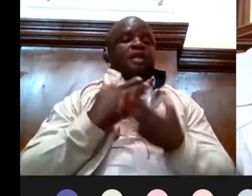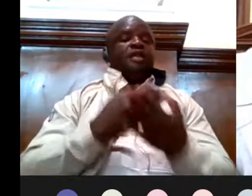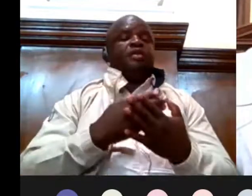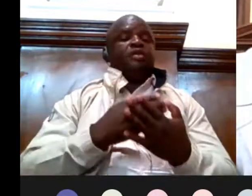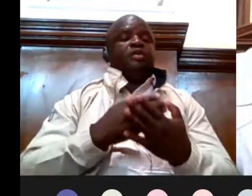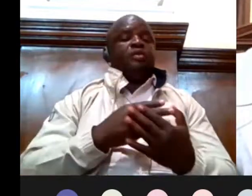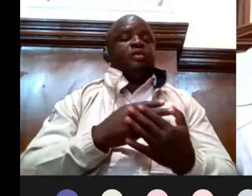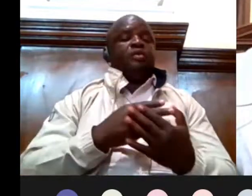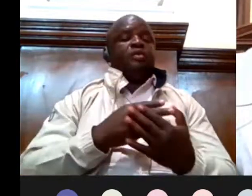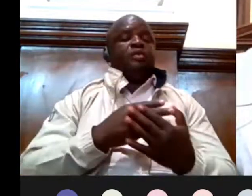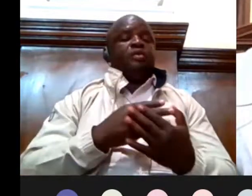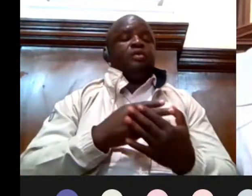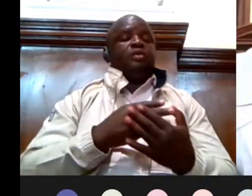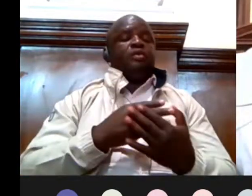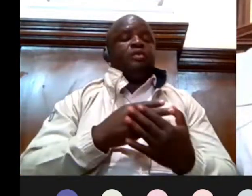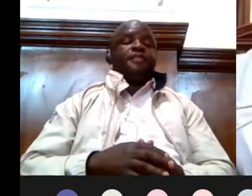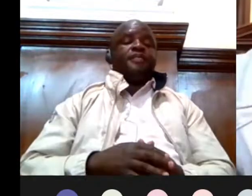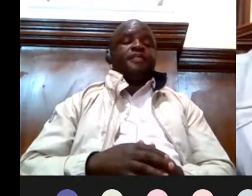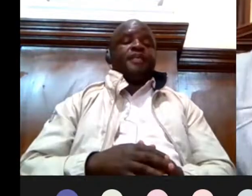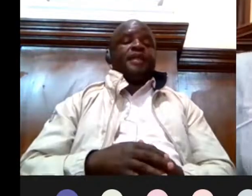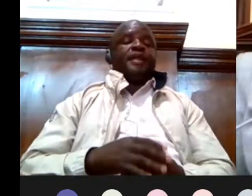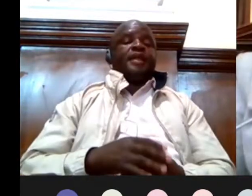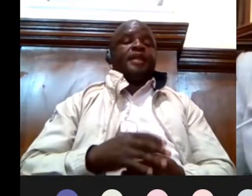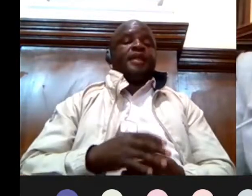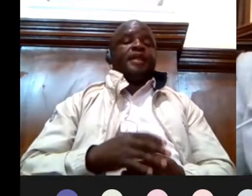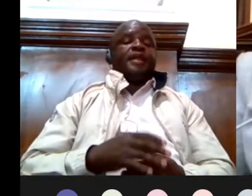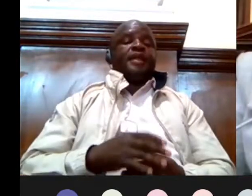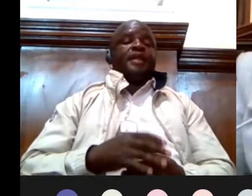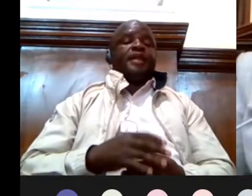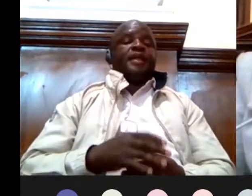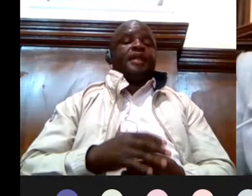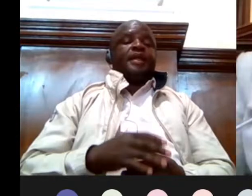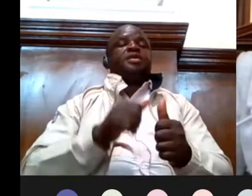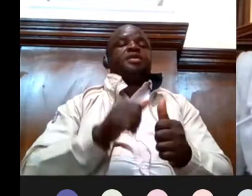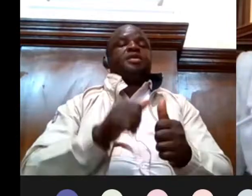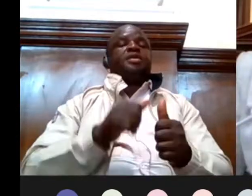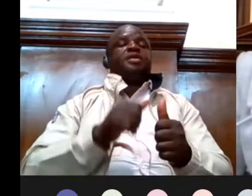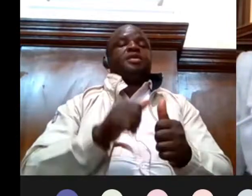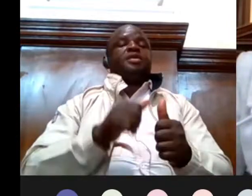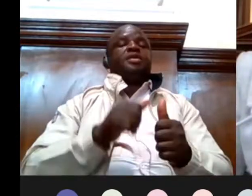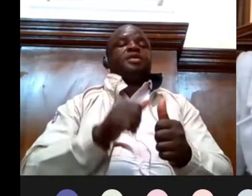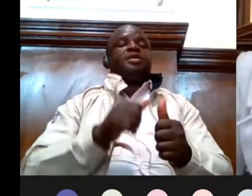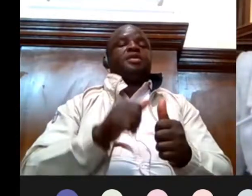Magazine. Honorable Deputy Speaker, Mema Benner.